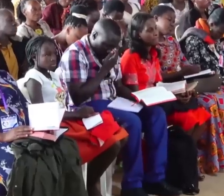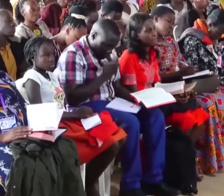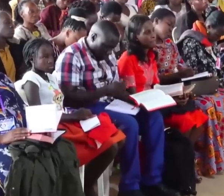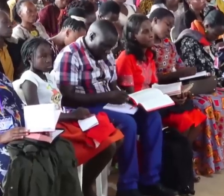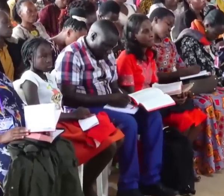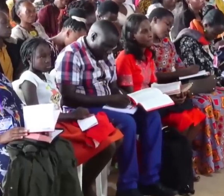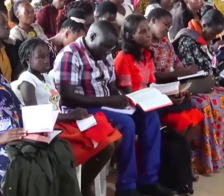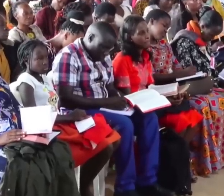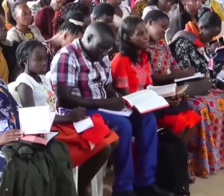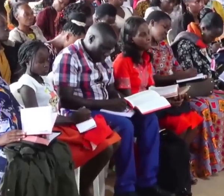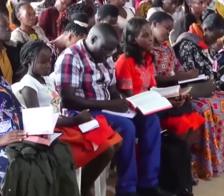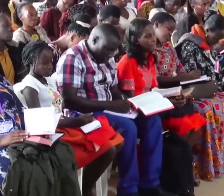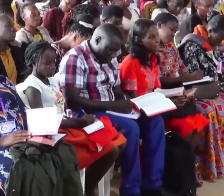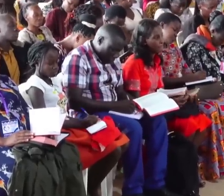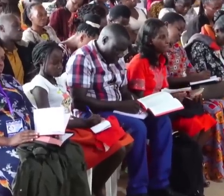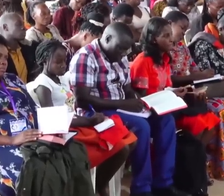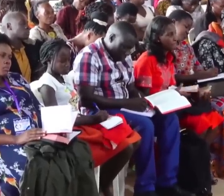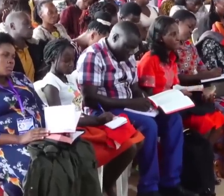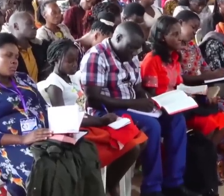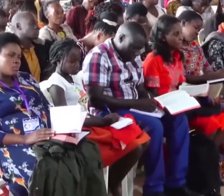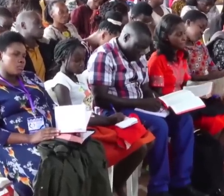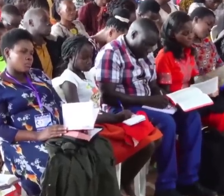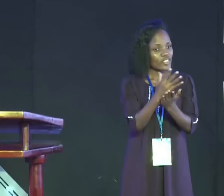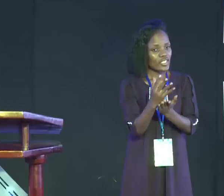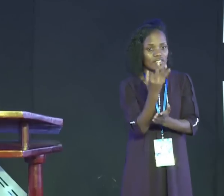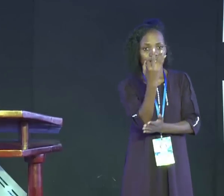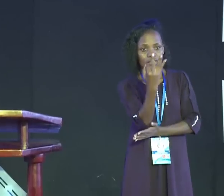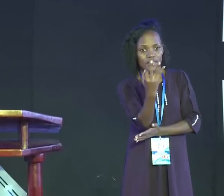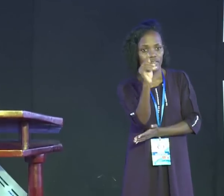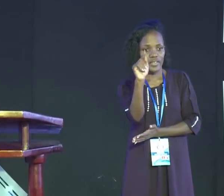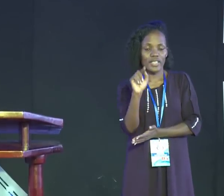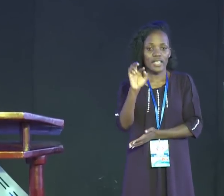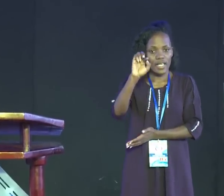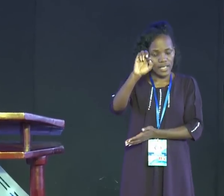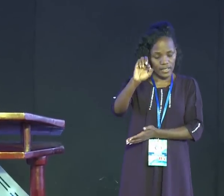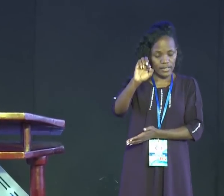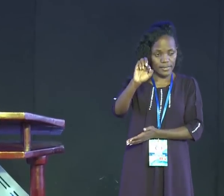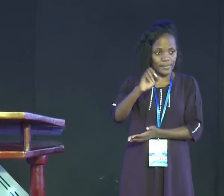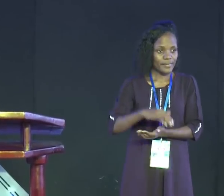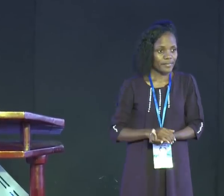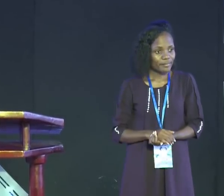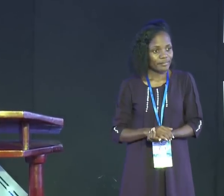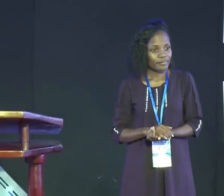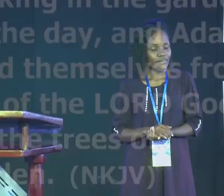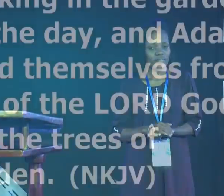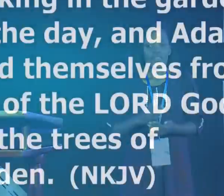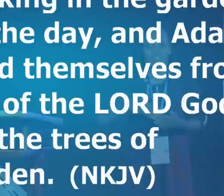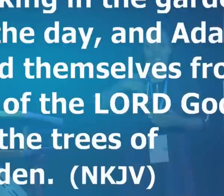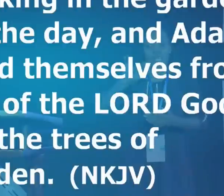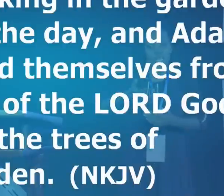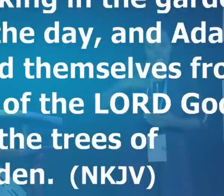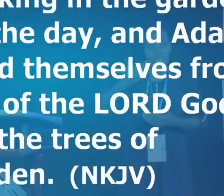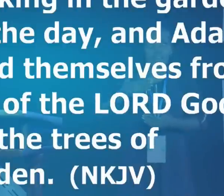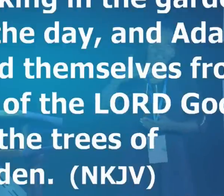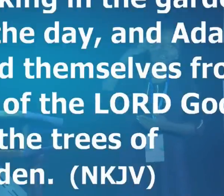ky'oluberebere sura ey'okusatu olunyiriri olw'omunaana. Genesis, the chapter 3 and the verses 8. Tibuli